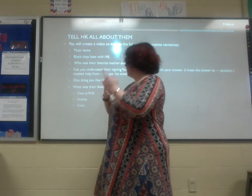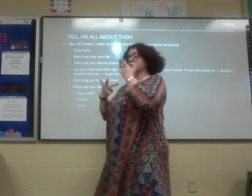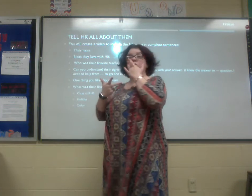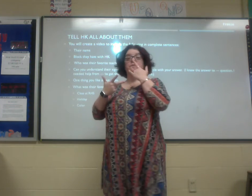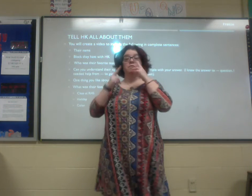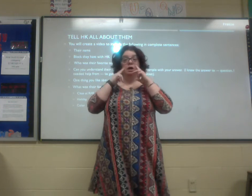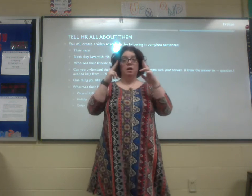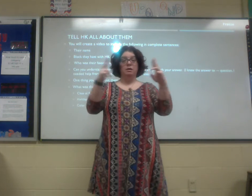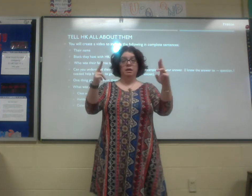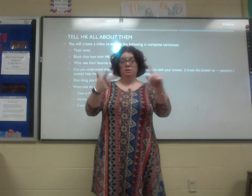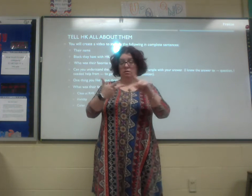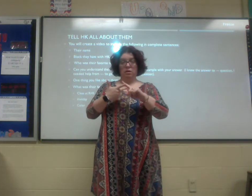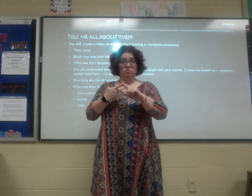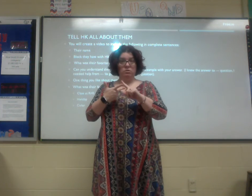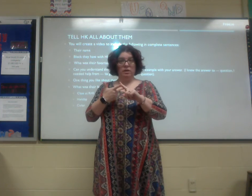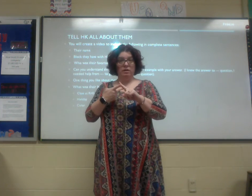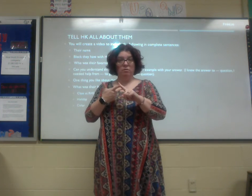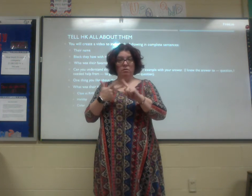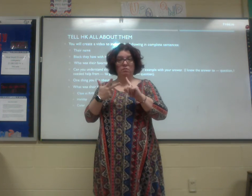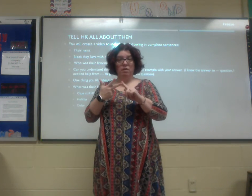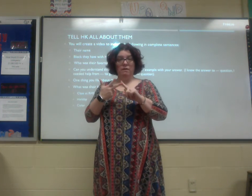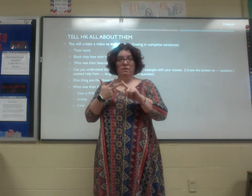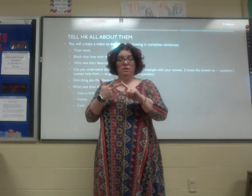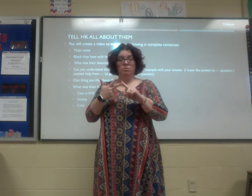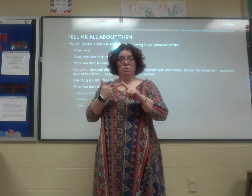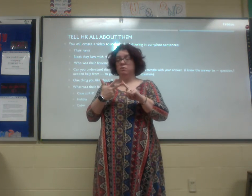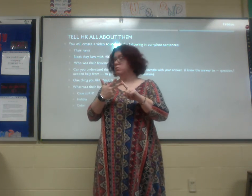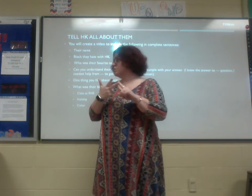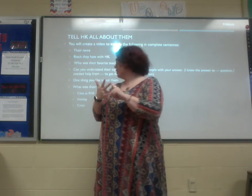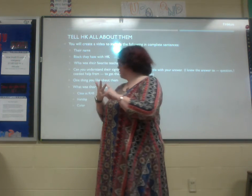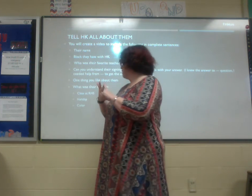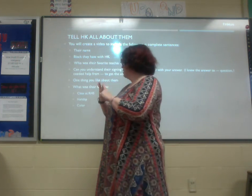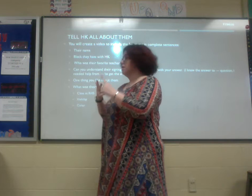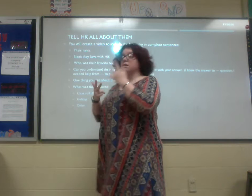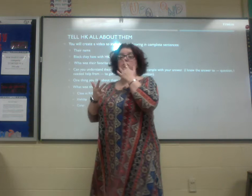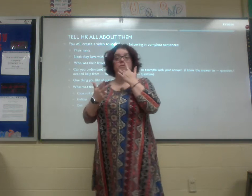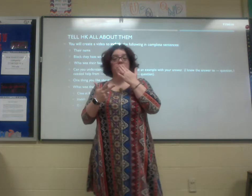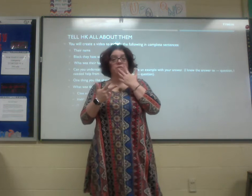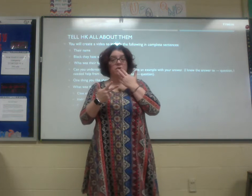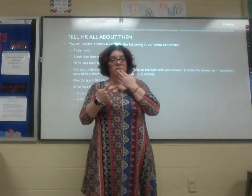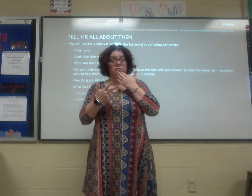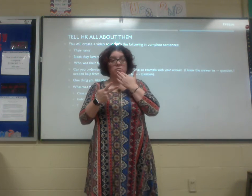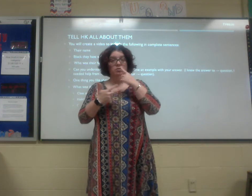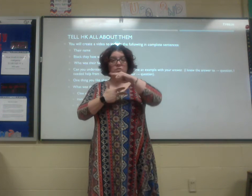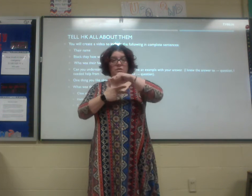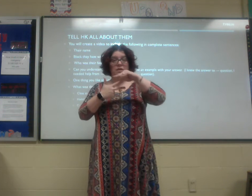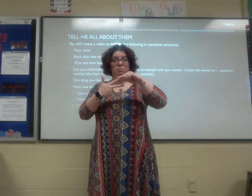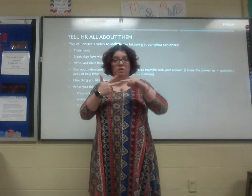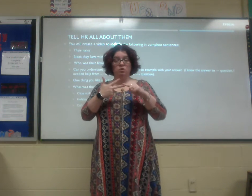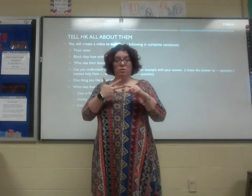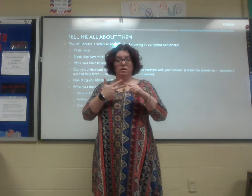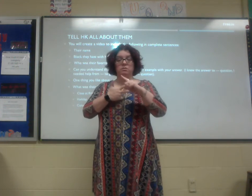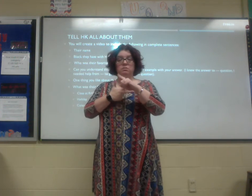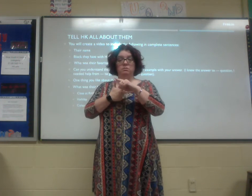Their favorite holiday, and you'd sign that one. And then you would also sign their favorite color. So you have to set up what each one is. So